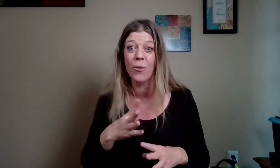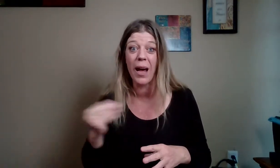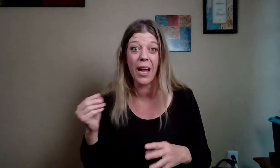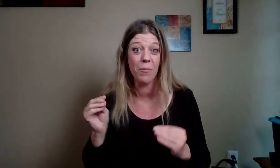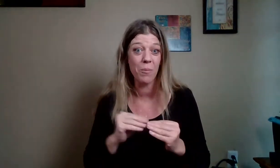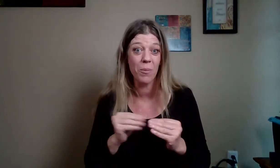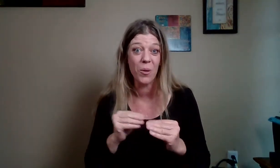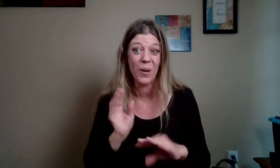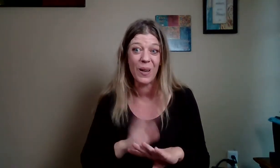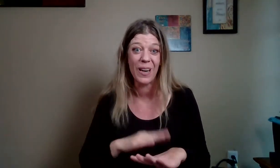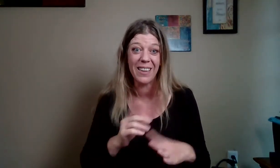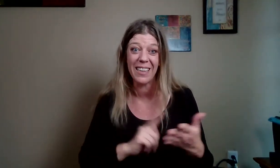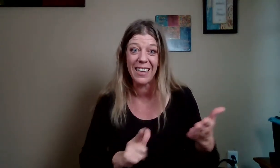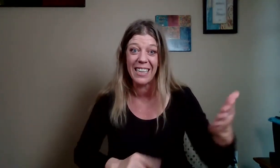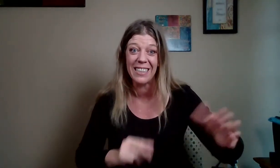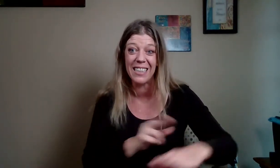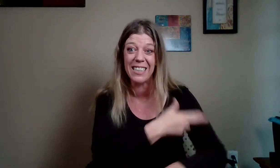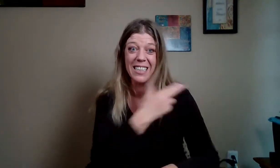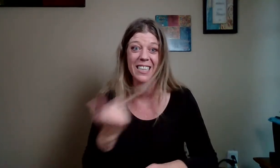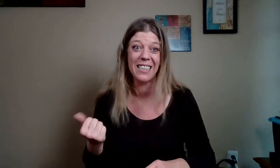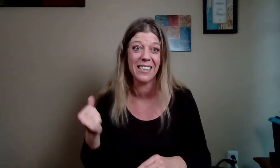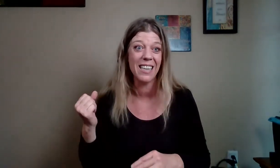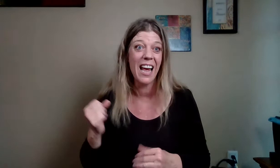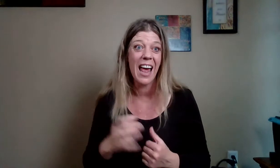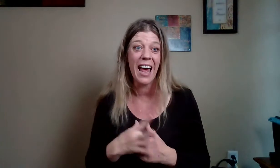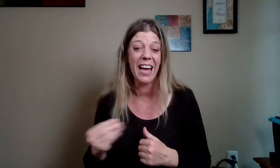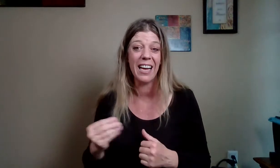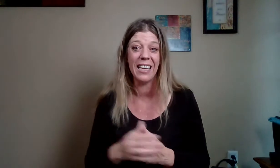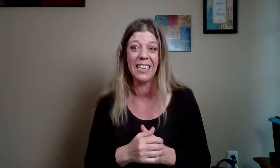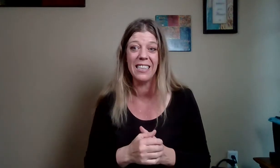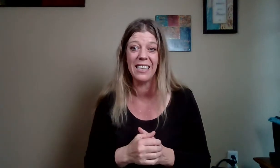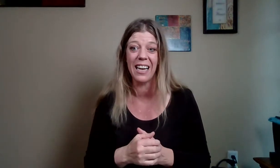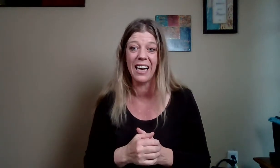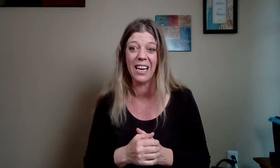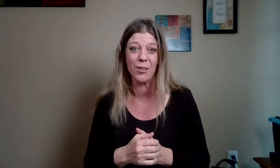you and more on the lesson sheets. And